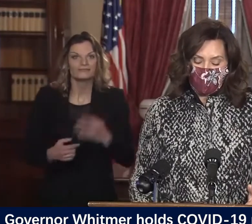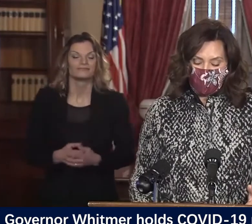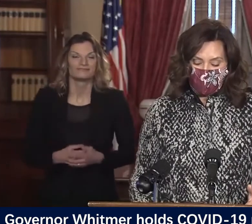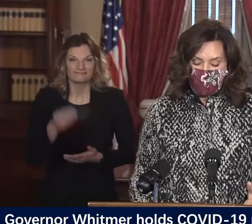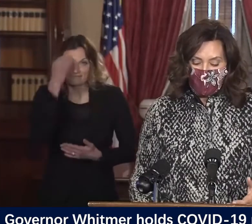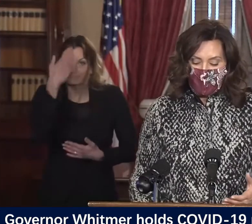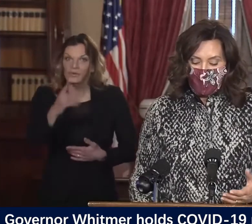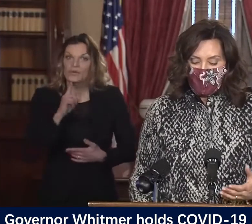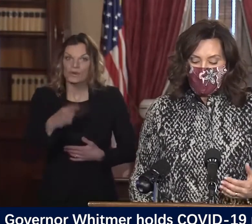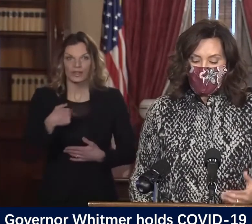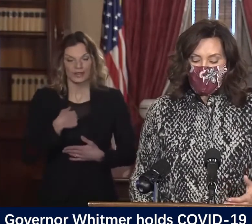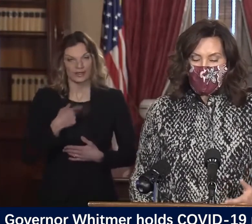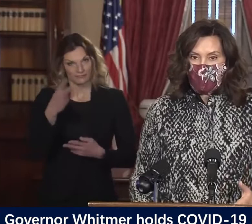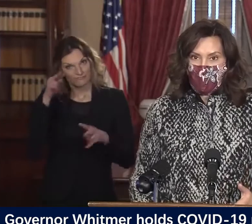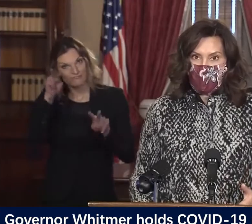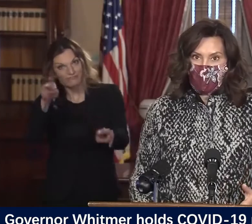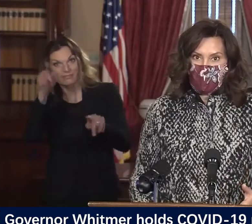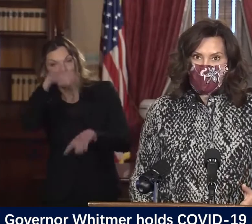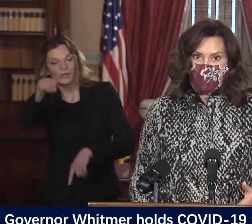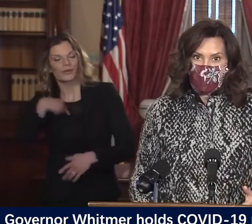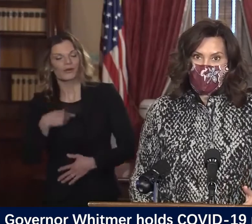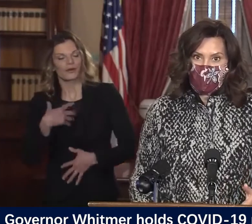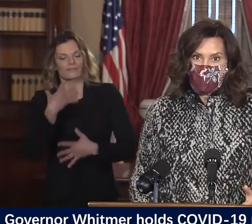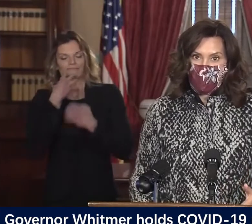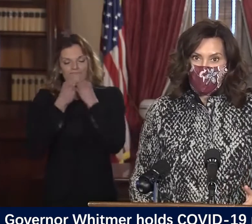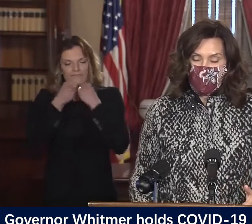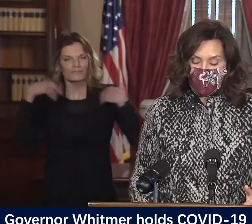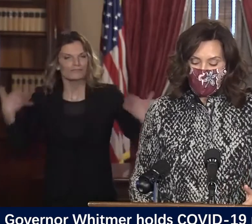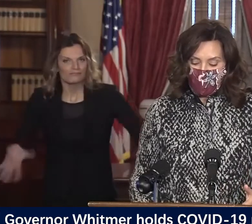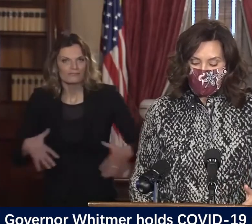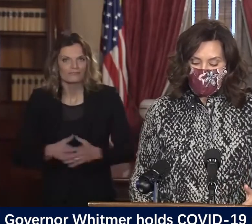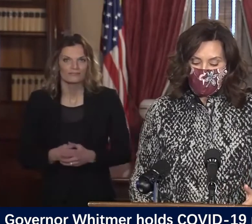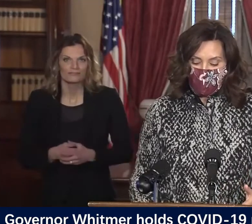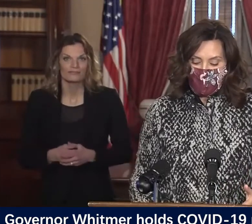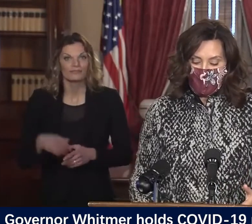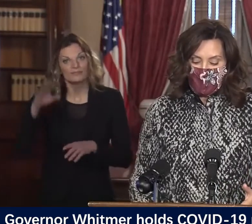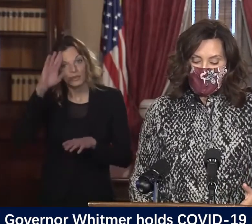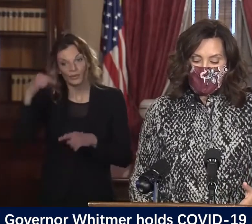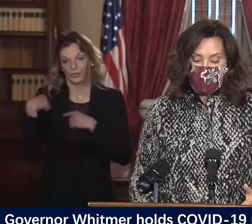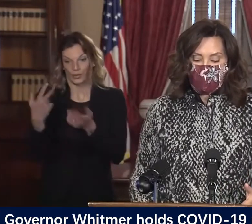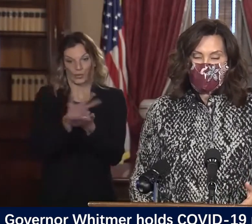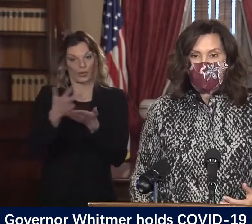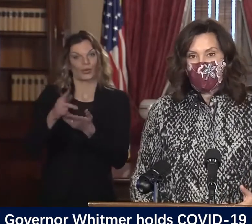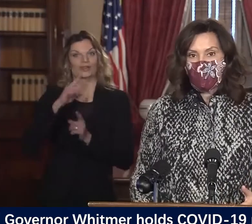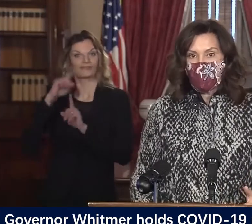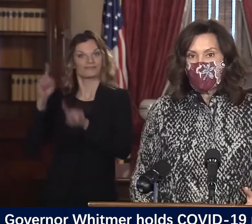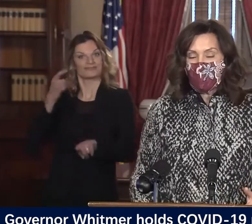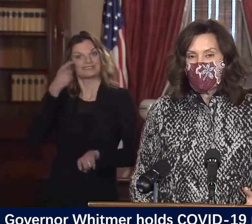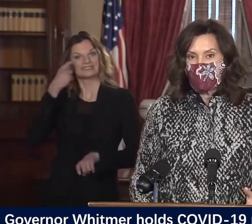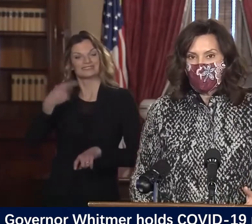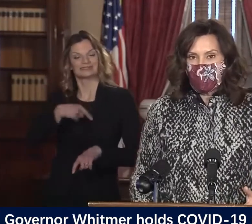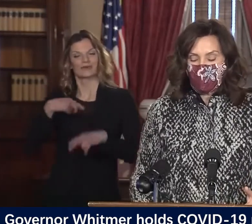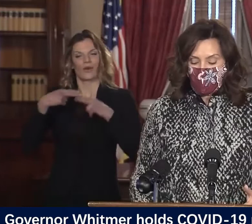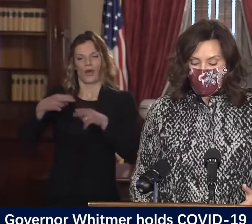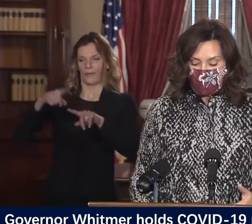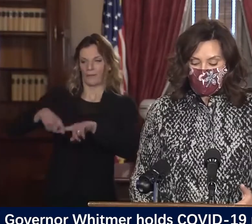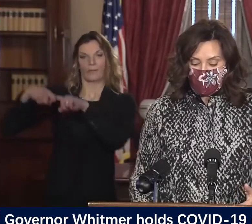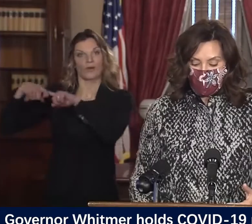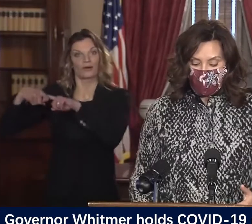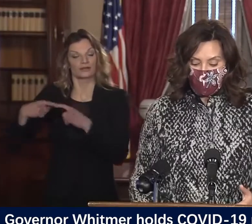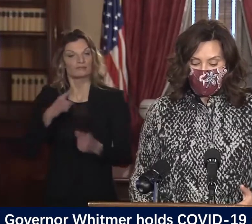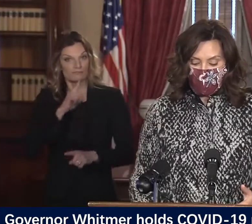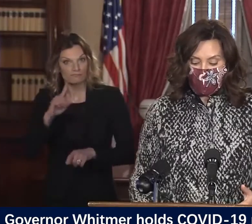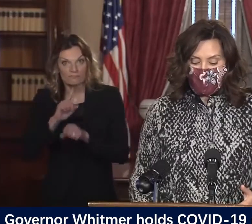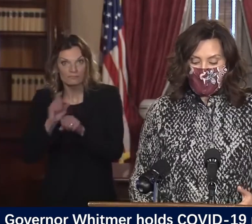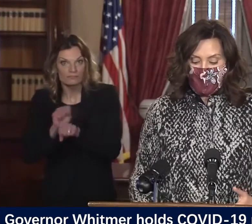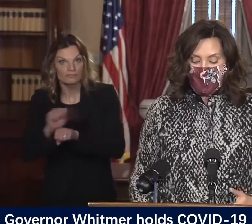you. We've made progress during this three-week pause. Cases and mobility have started to